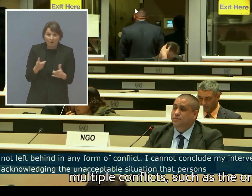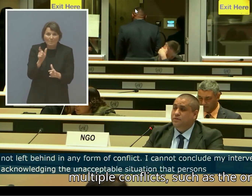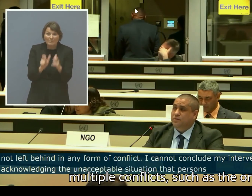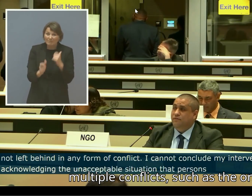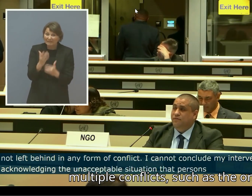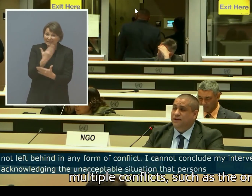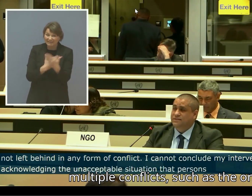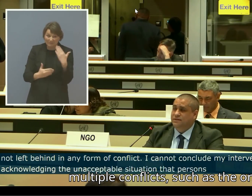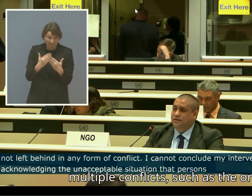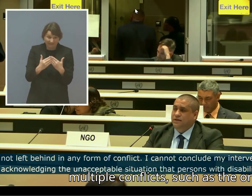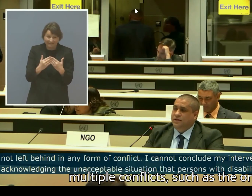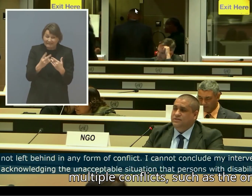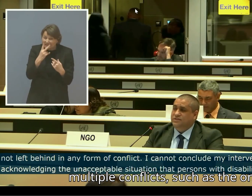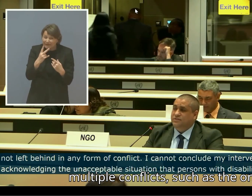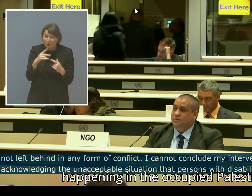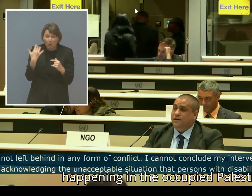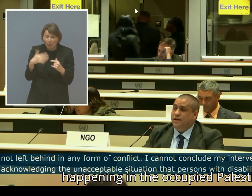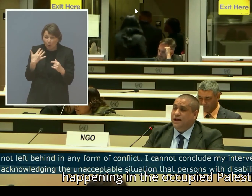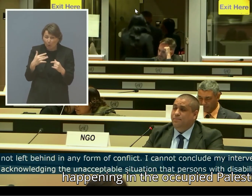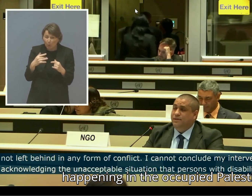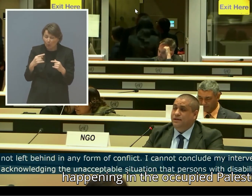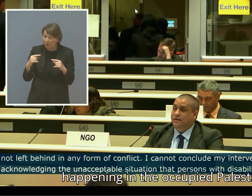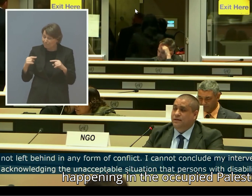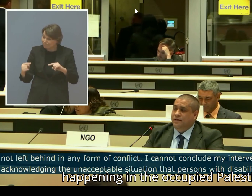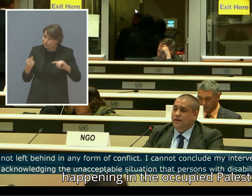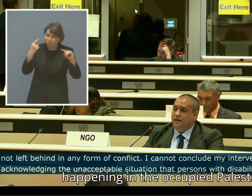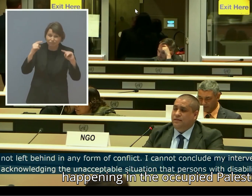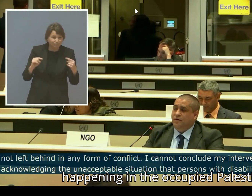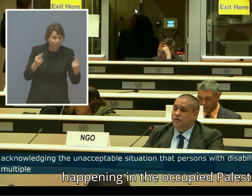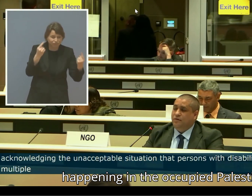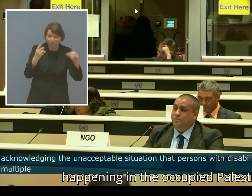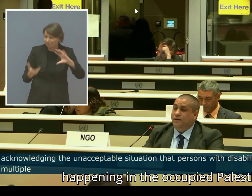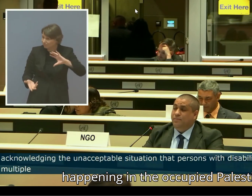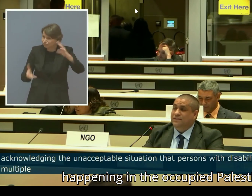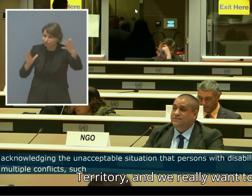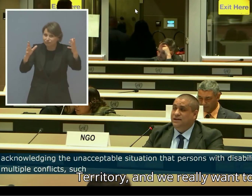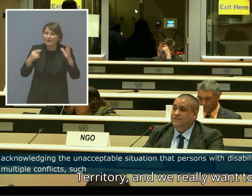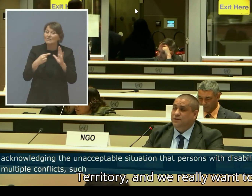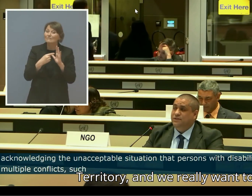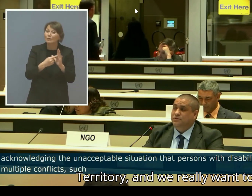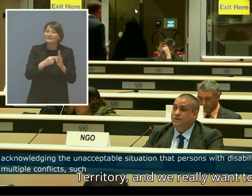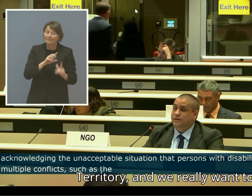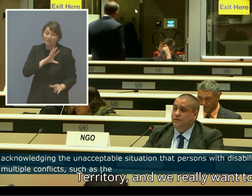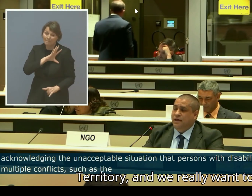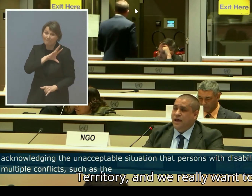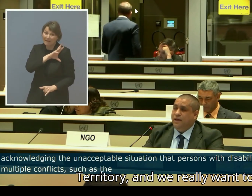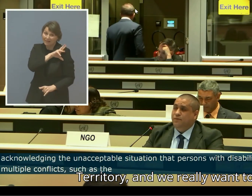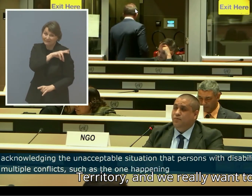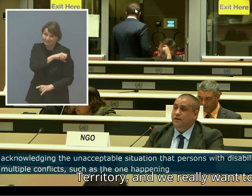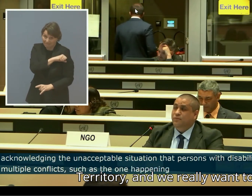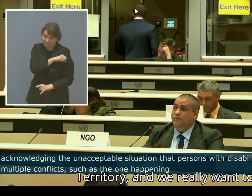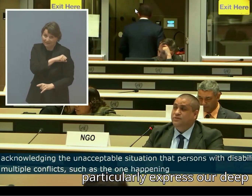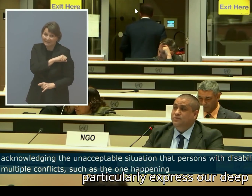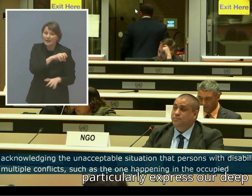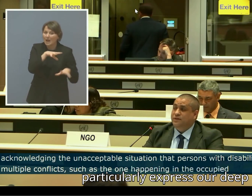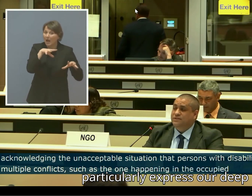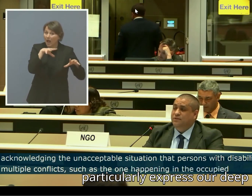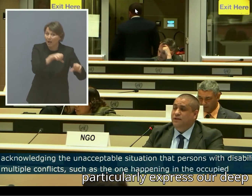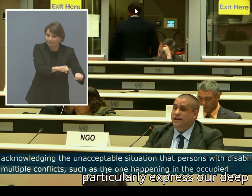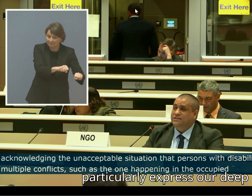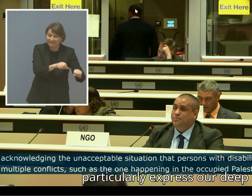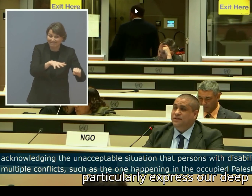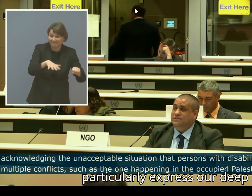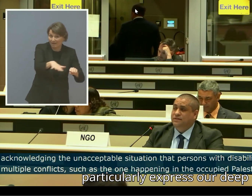multiple conflicts, such as the one happening in the occupied Palestine territory, and we really want to